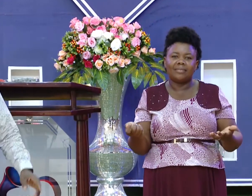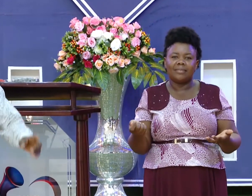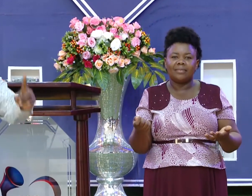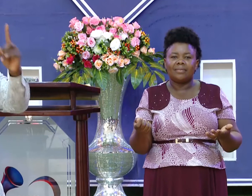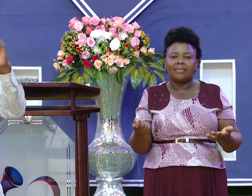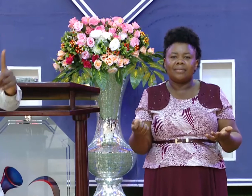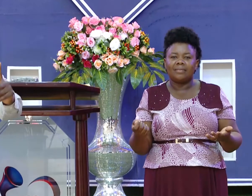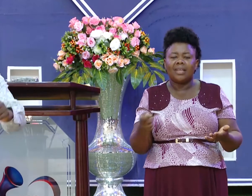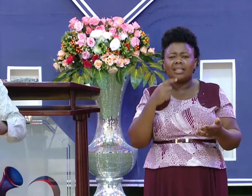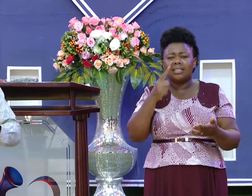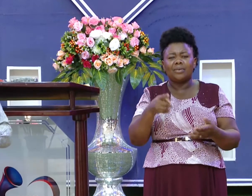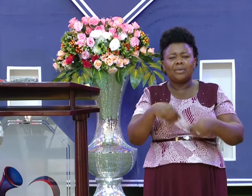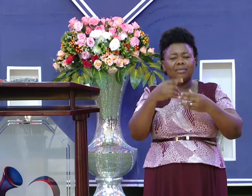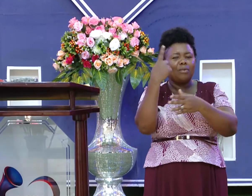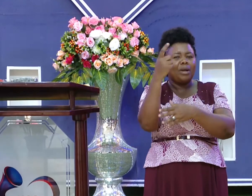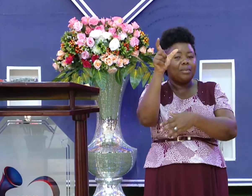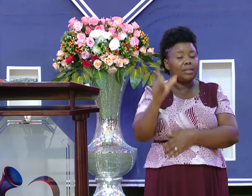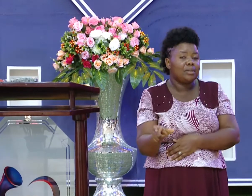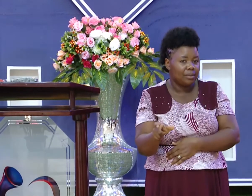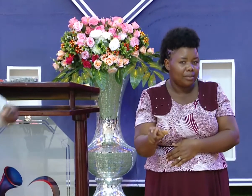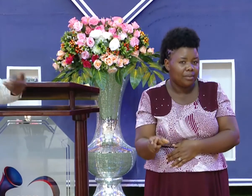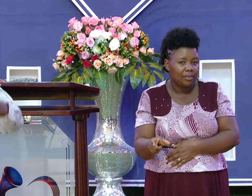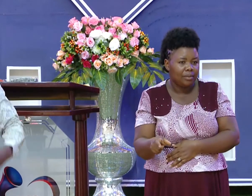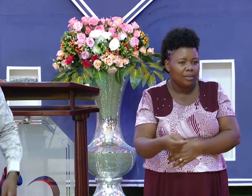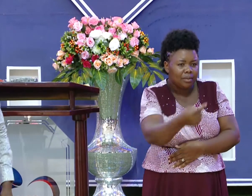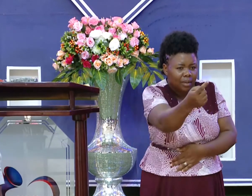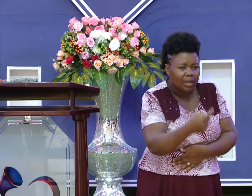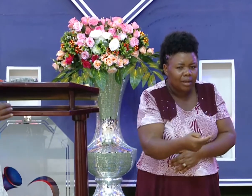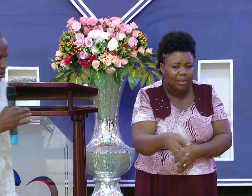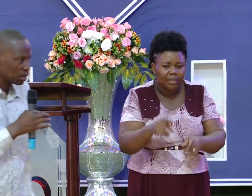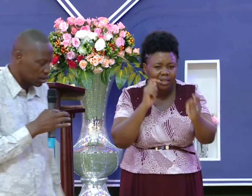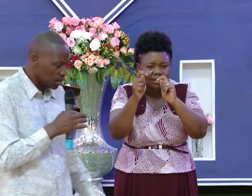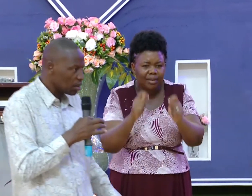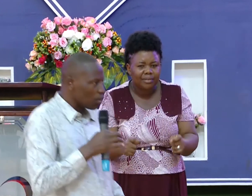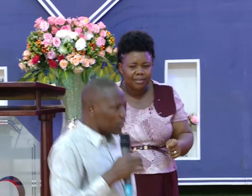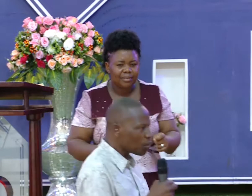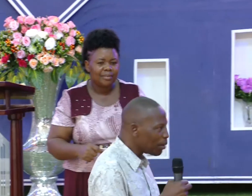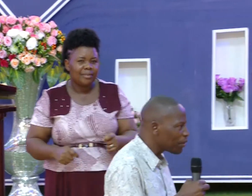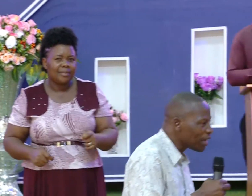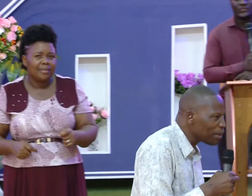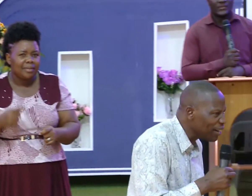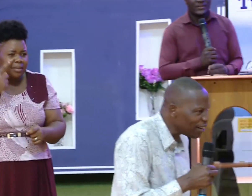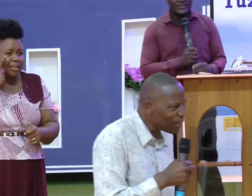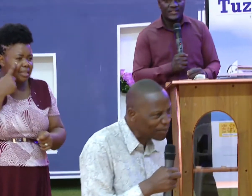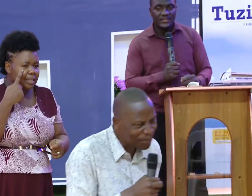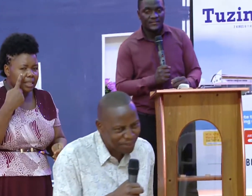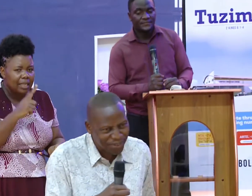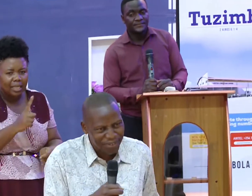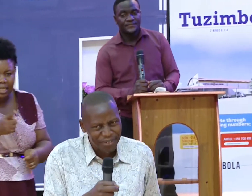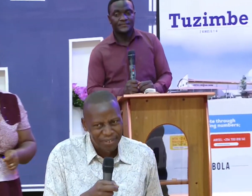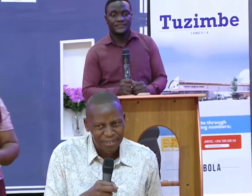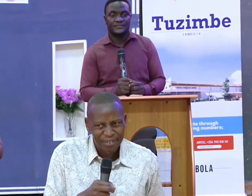shaking their head. And they say, we are going to give one person. Come and testify. And they